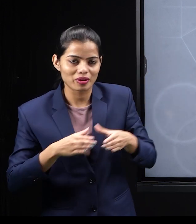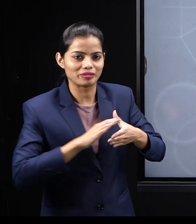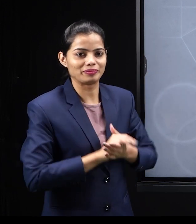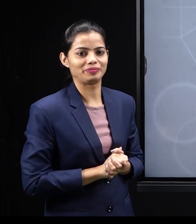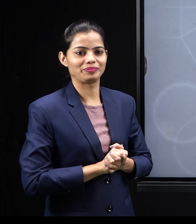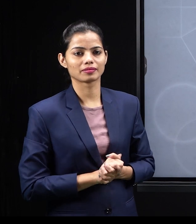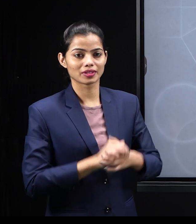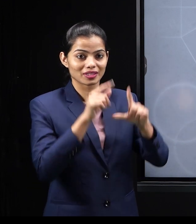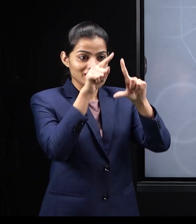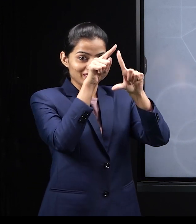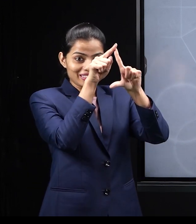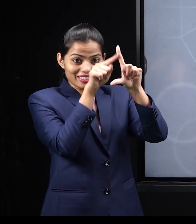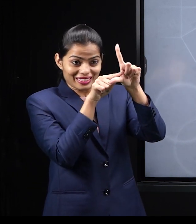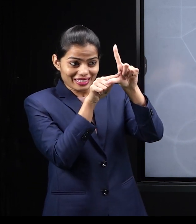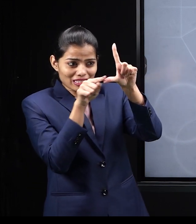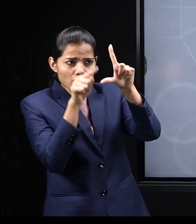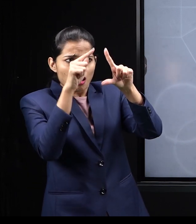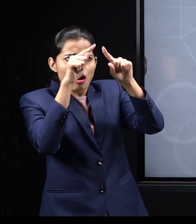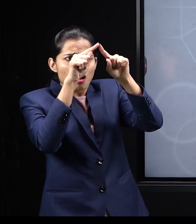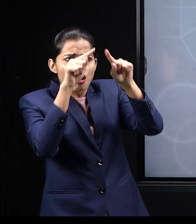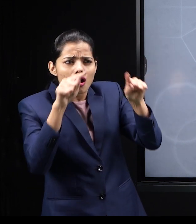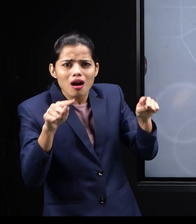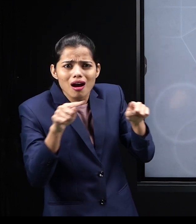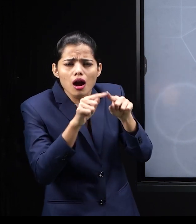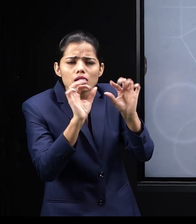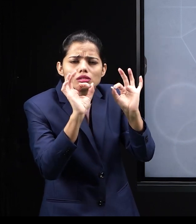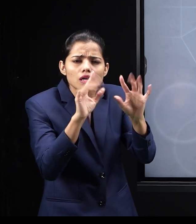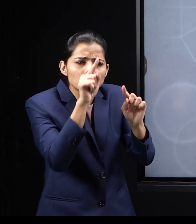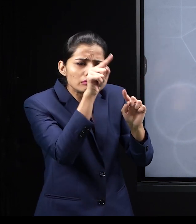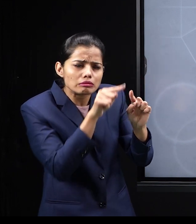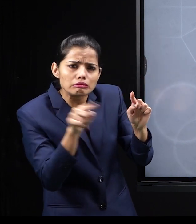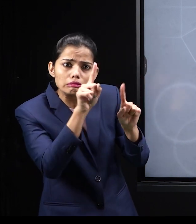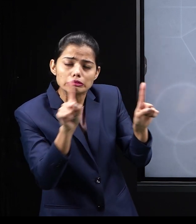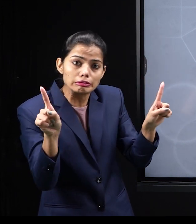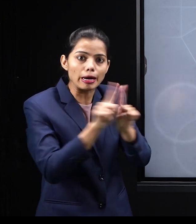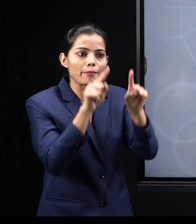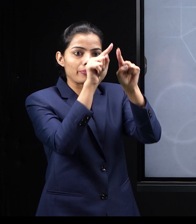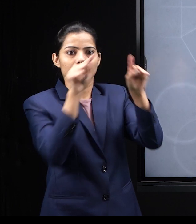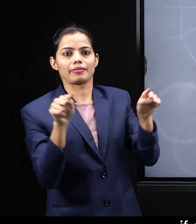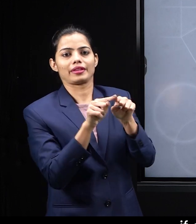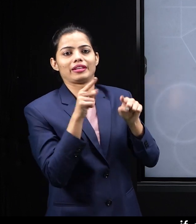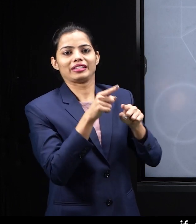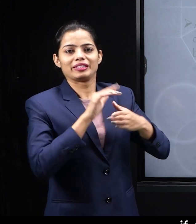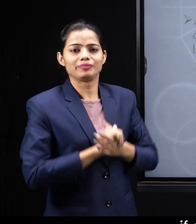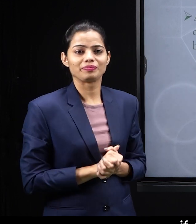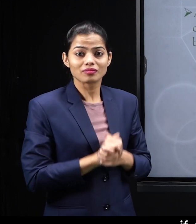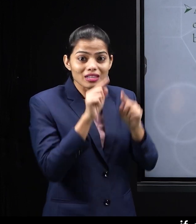classification. Congruent triangles: in a pair of triangles, if all three